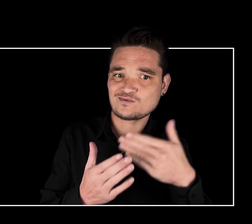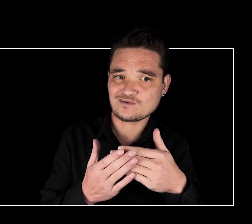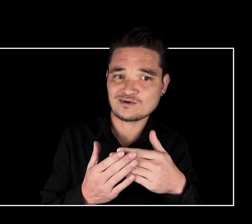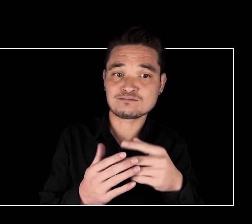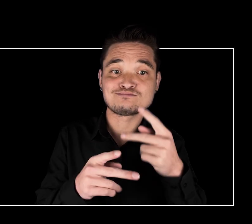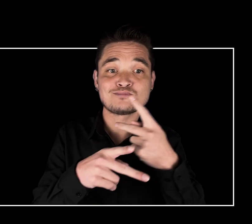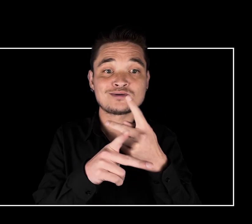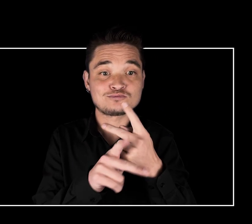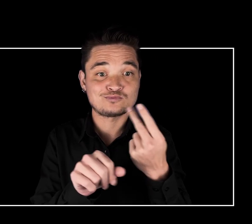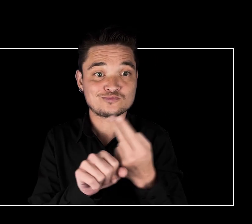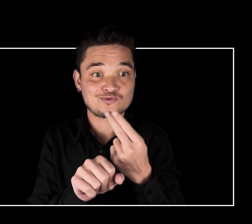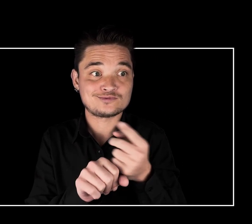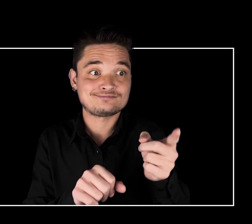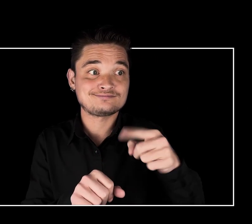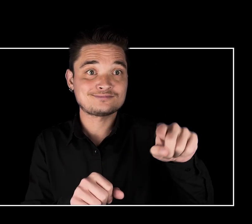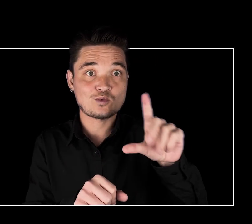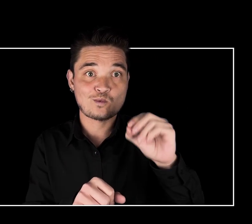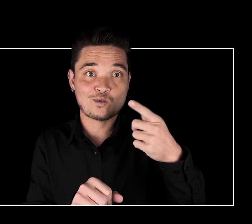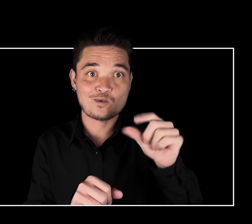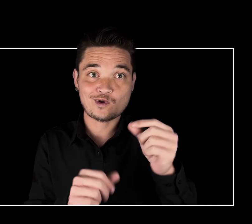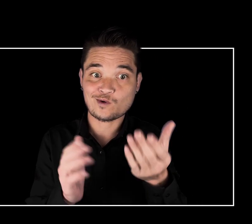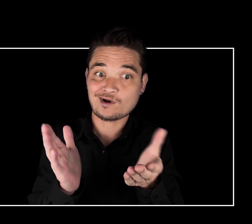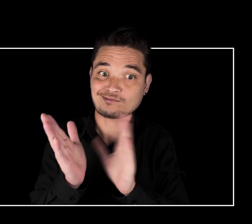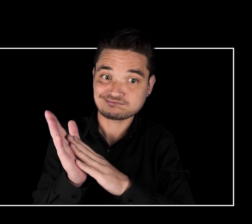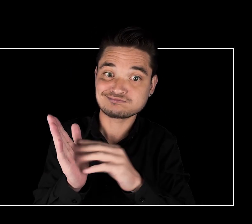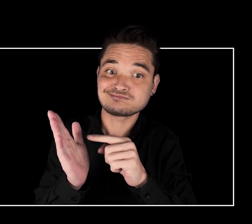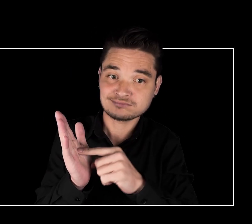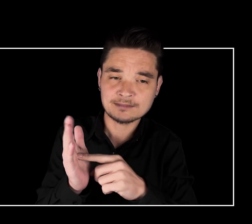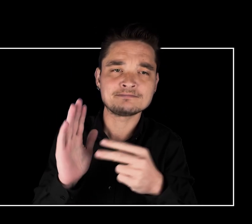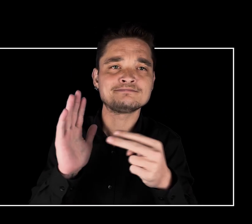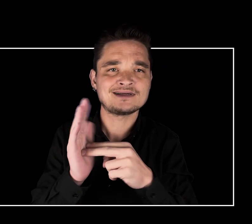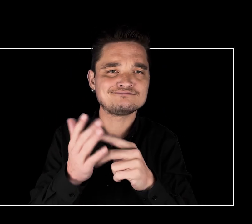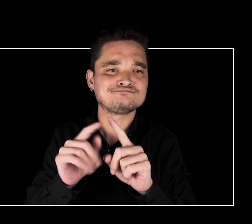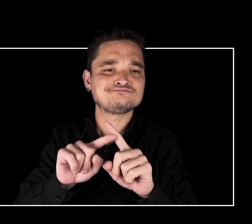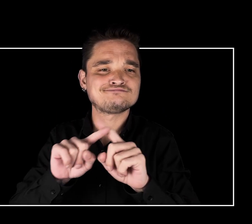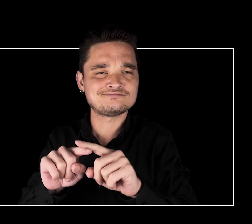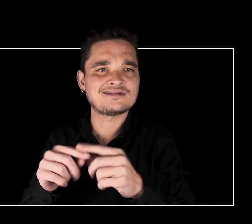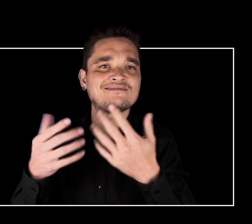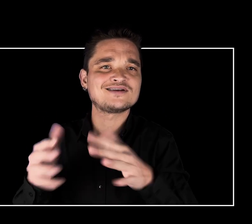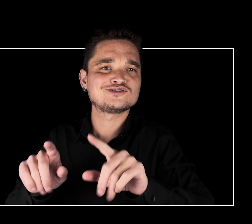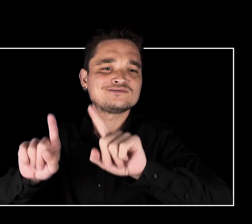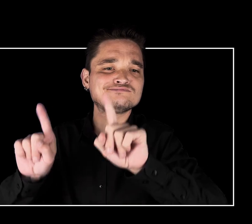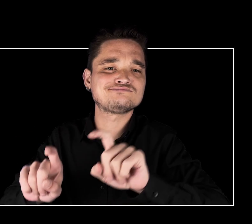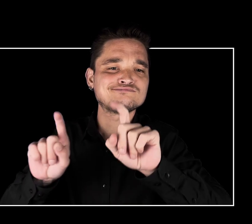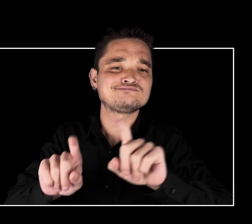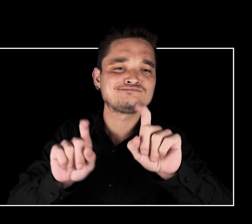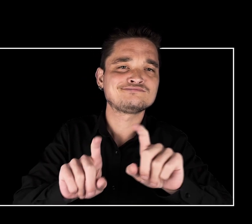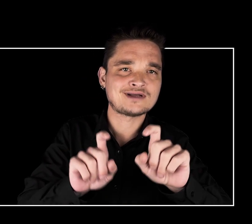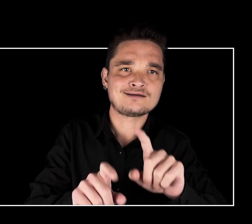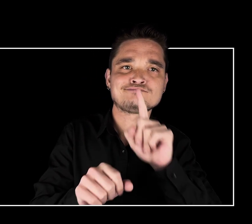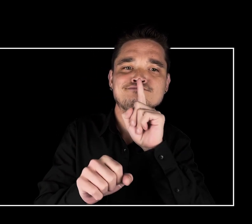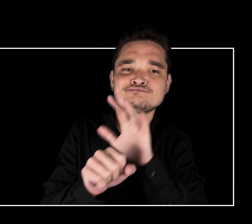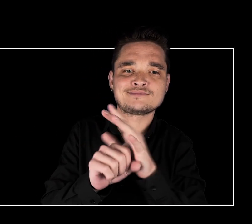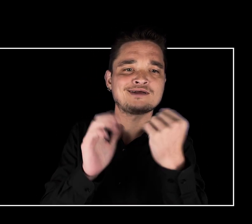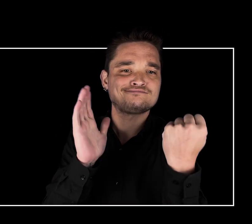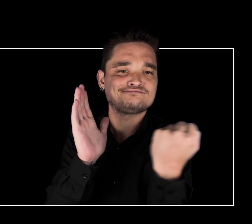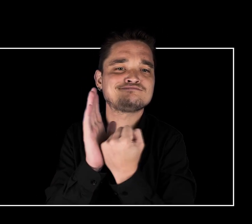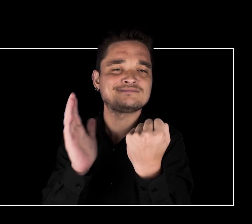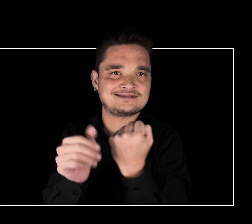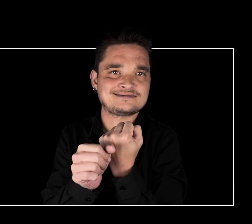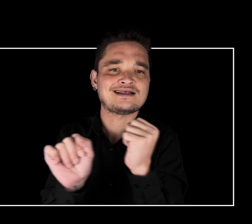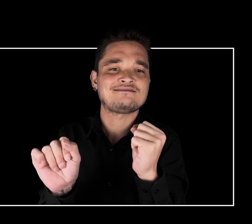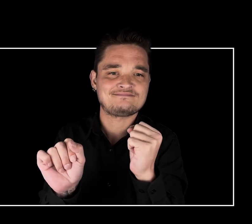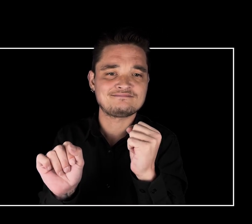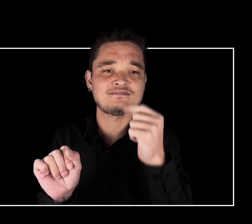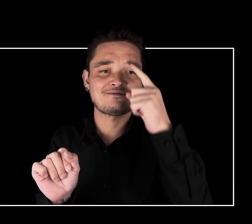Products with these logos are third-party certified, meaning that a reliable independent organization has confirmed that they work